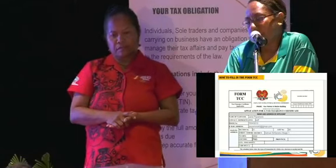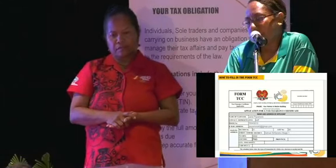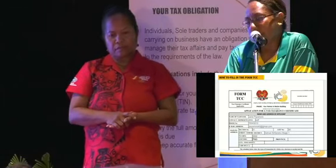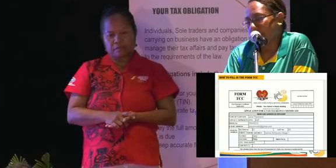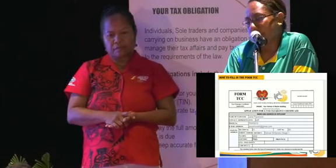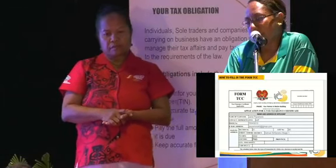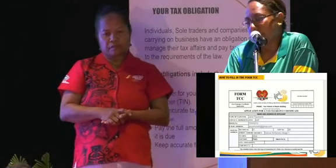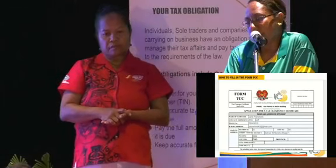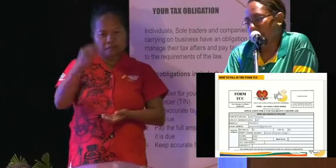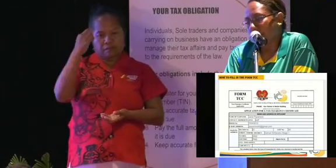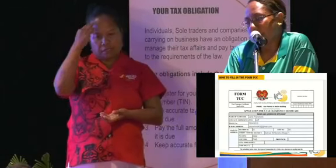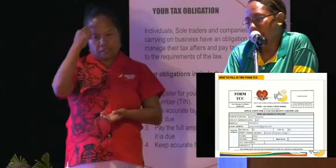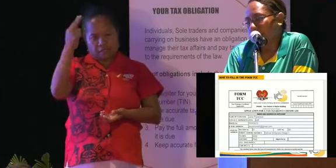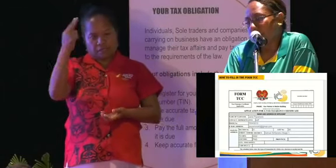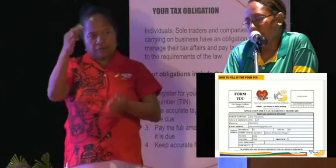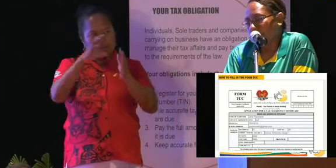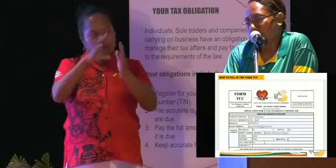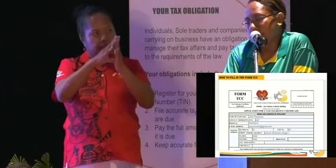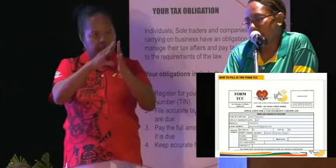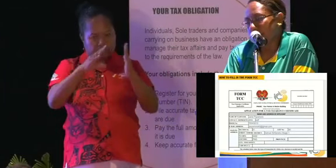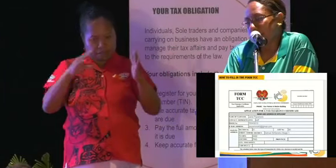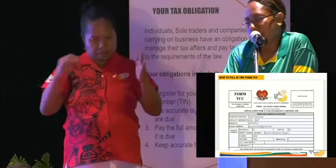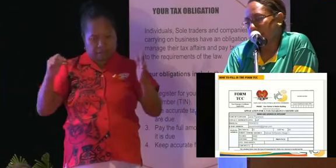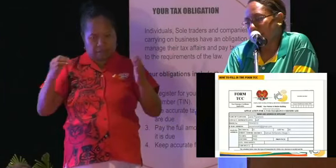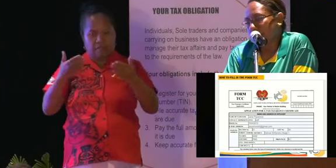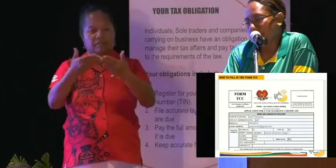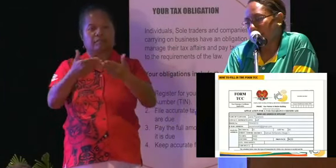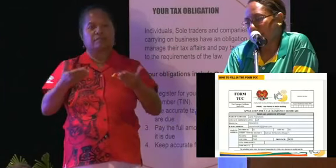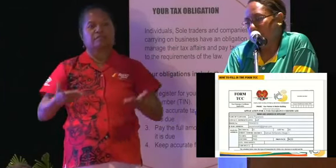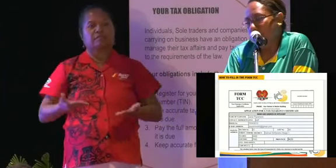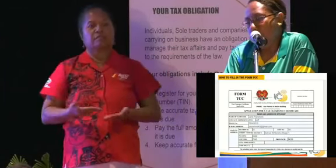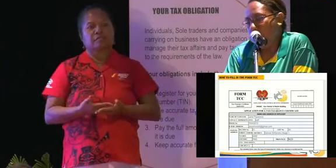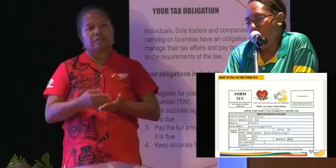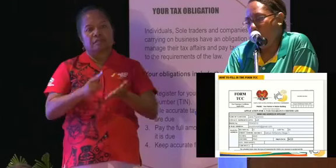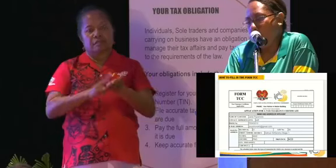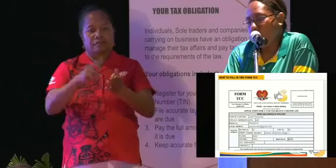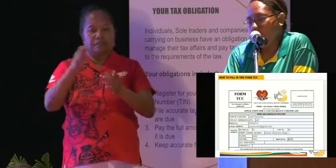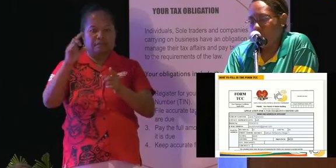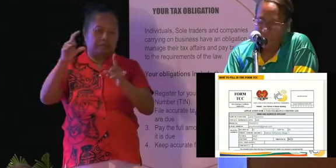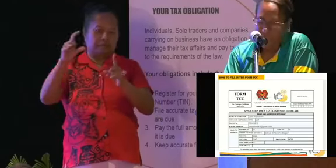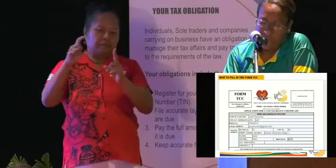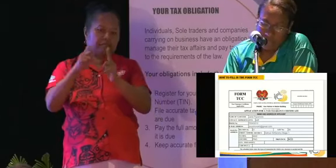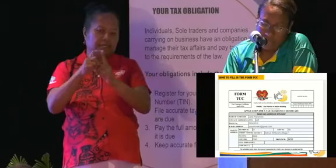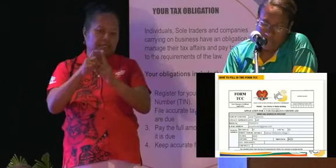country PNG, province NCD,